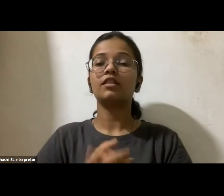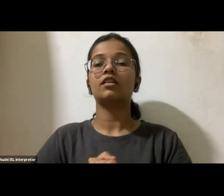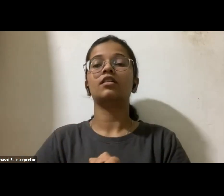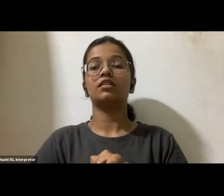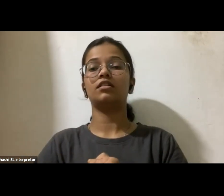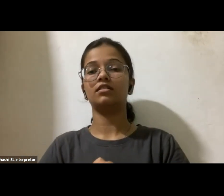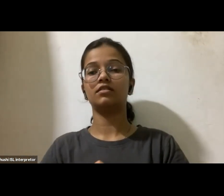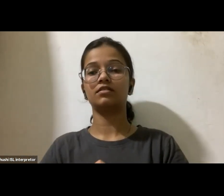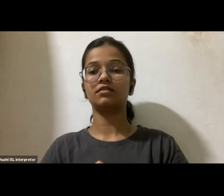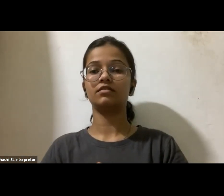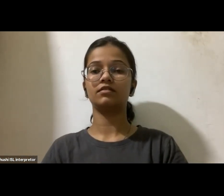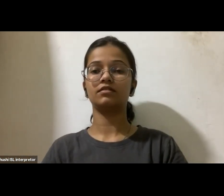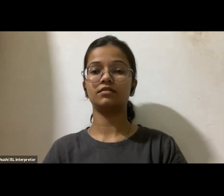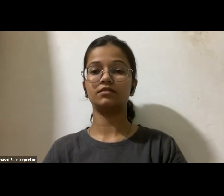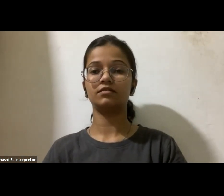Um,